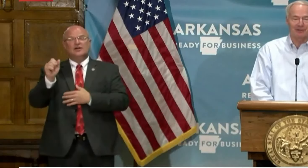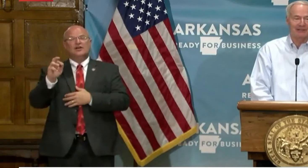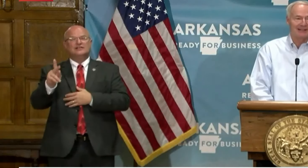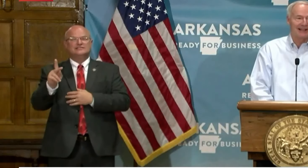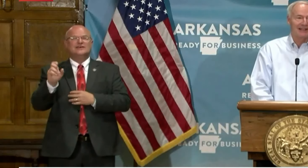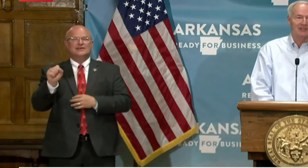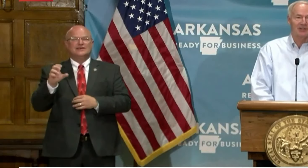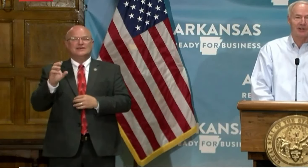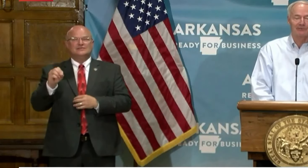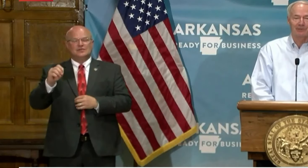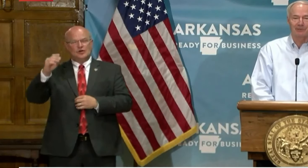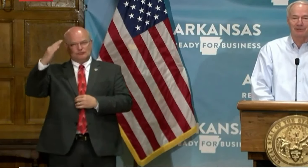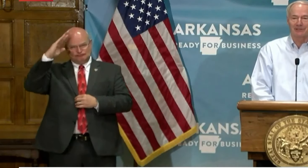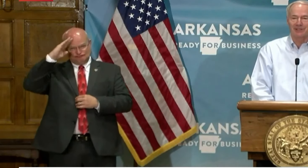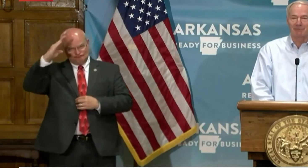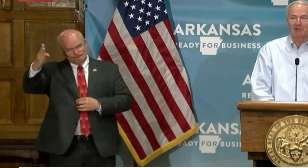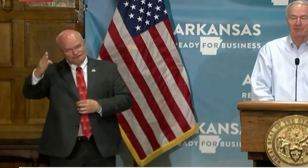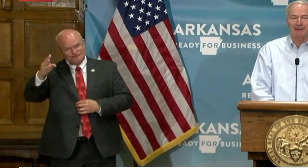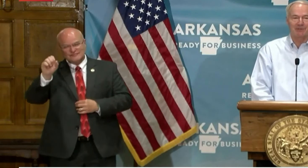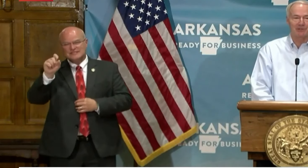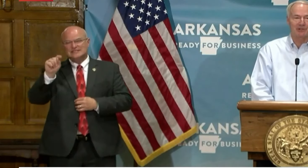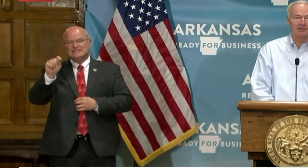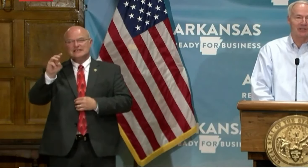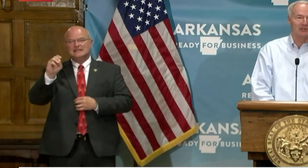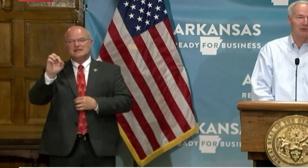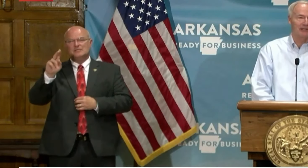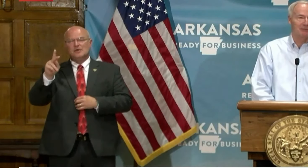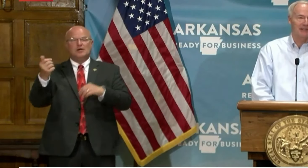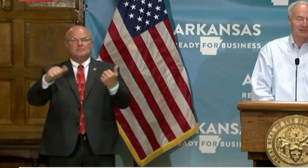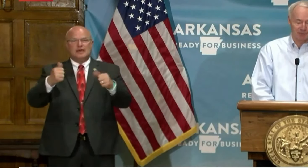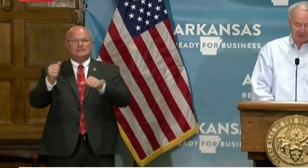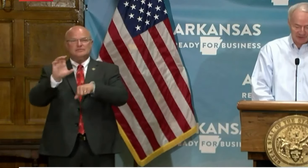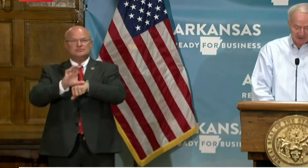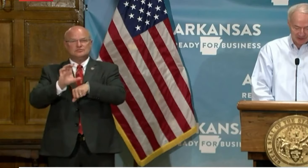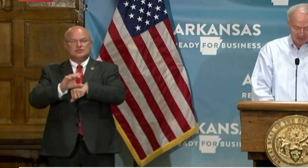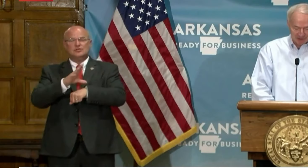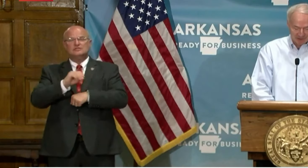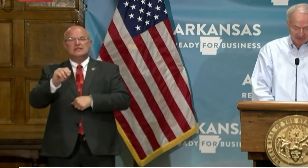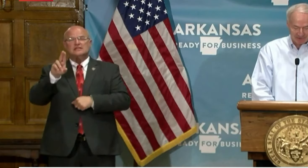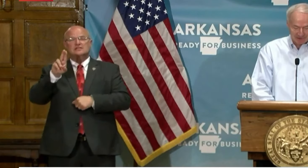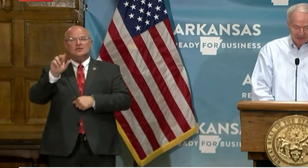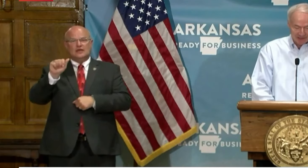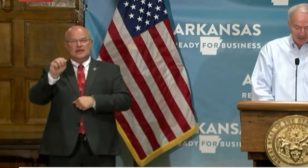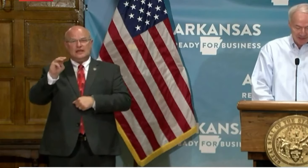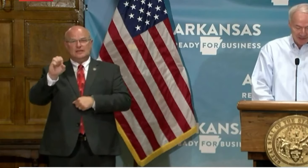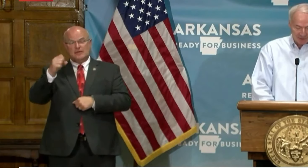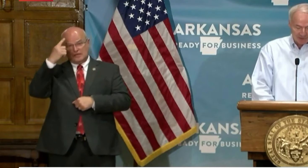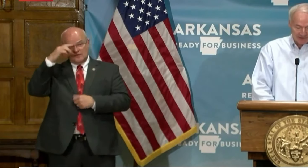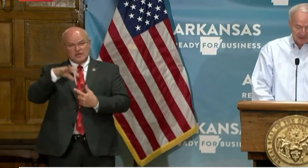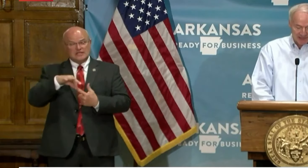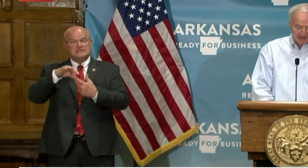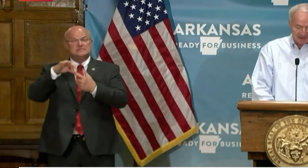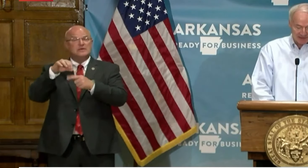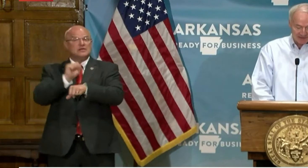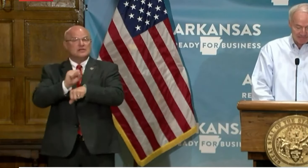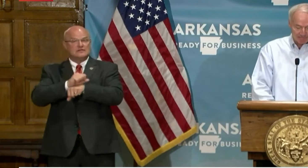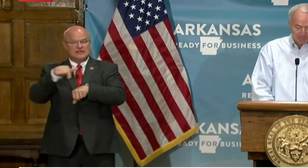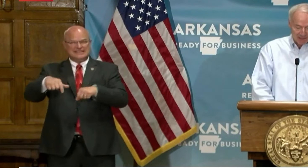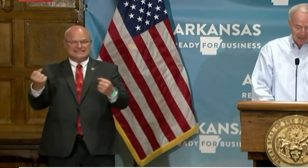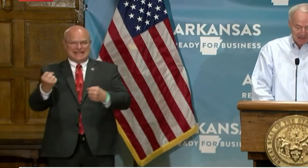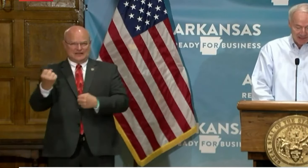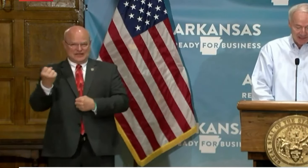And so hats off to St. Mark's Baptist Church and UAMS for this special effort on this